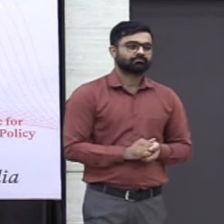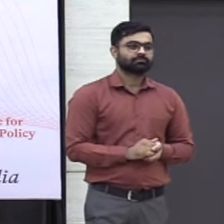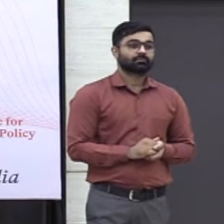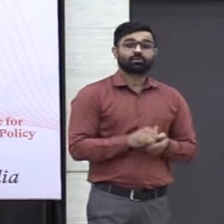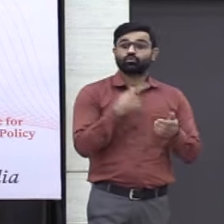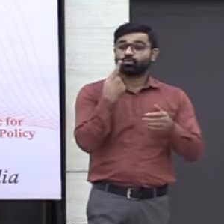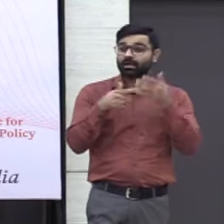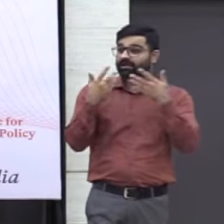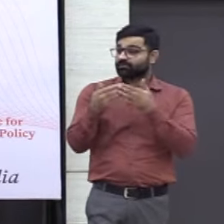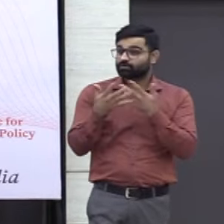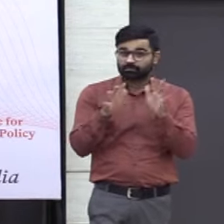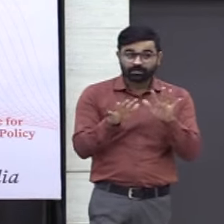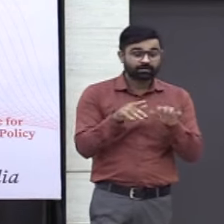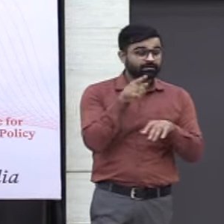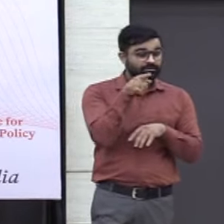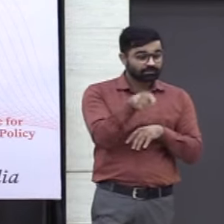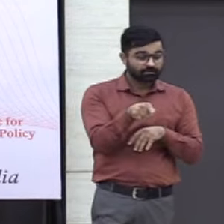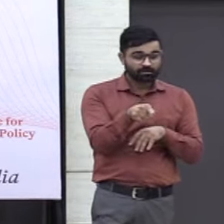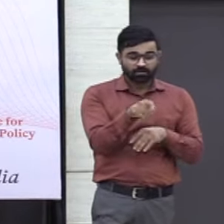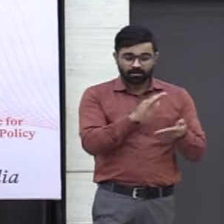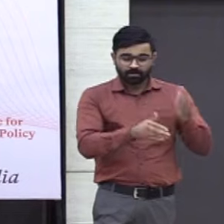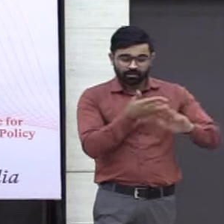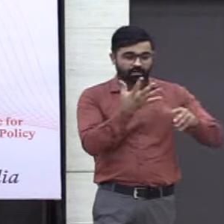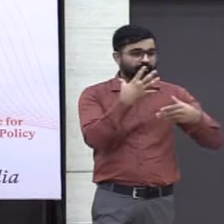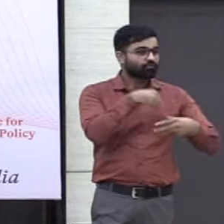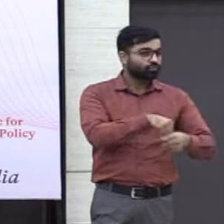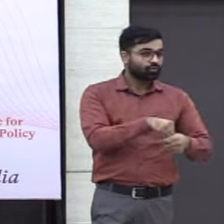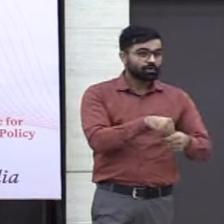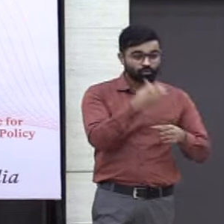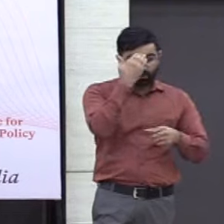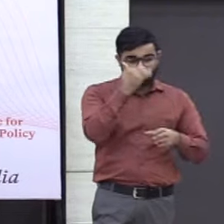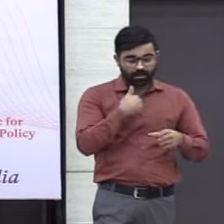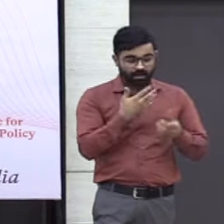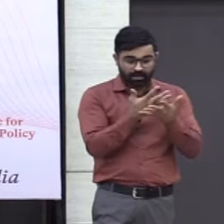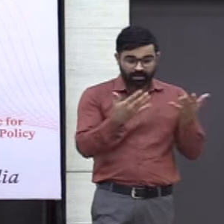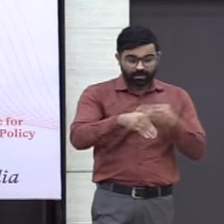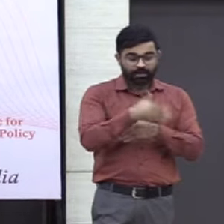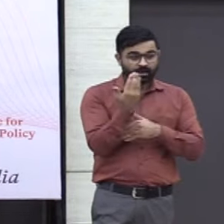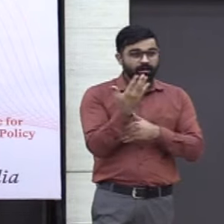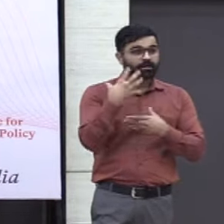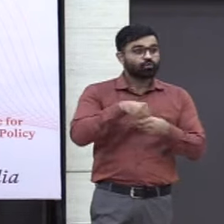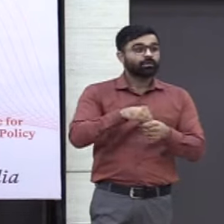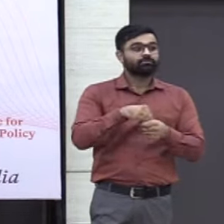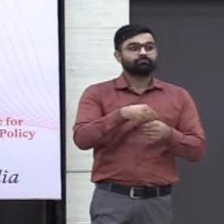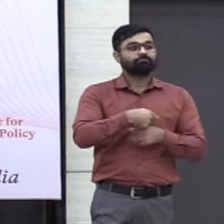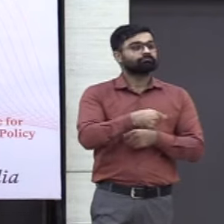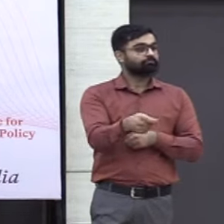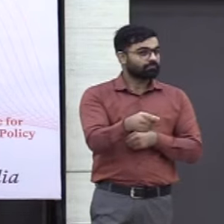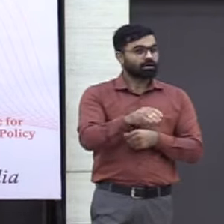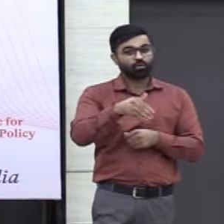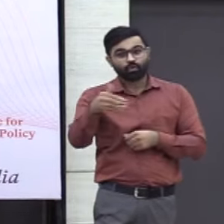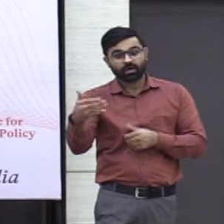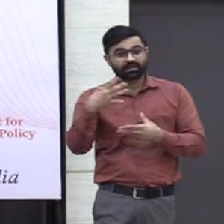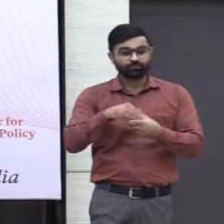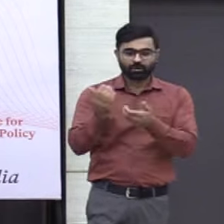And whoever attempts, abets, conspires, or knowingly facilitates the commission of an organized crime, or